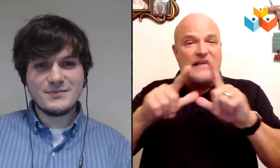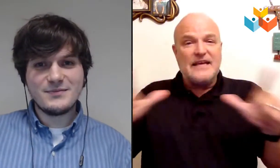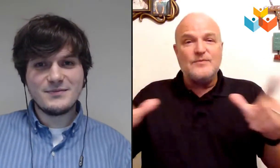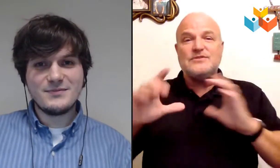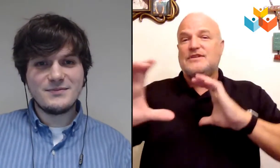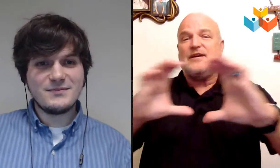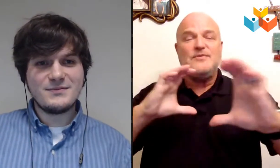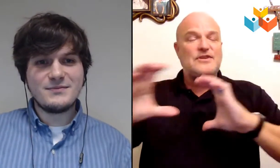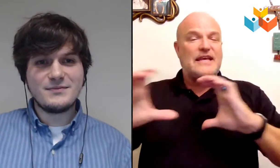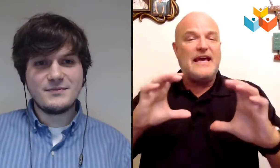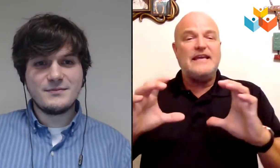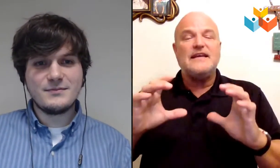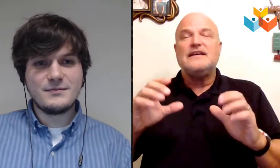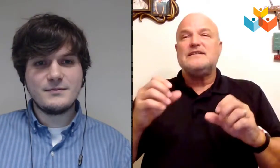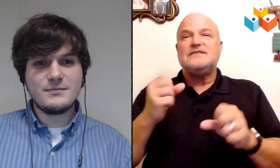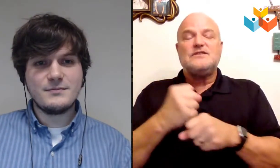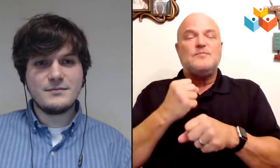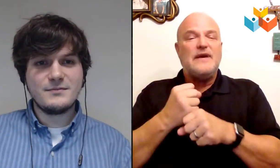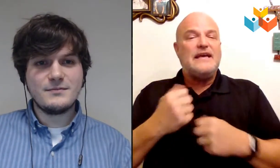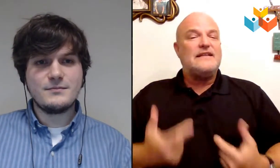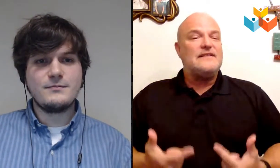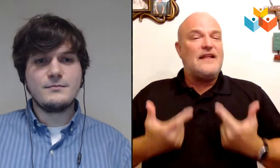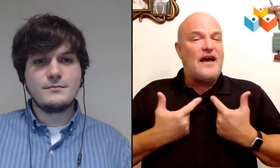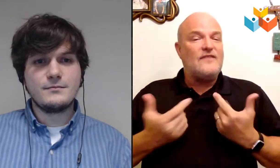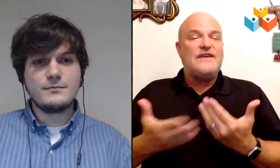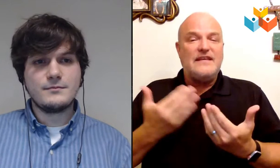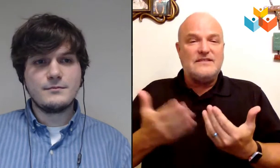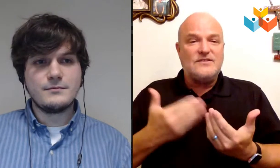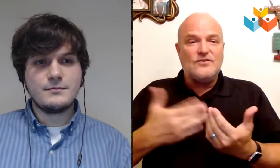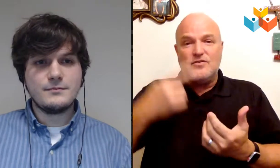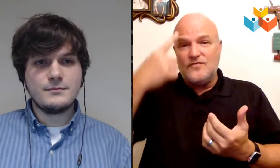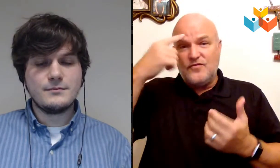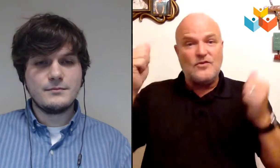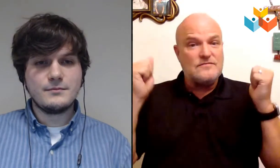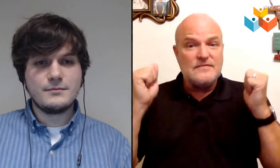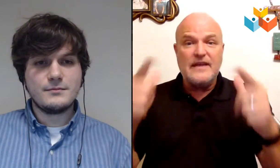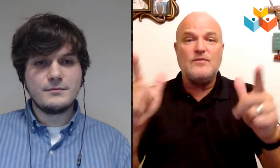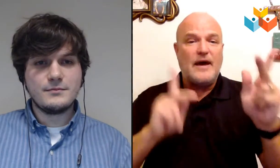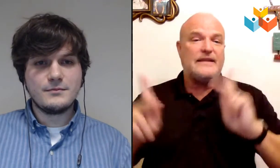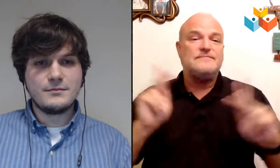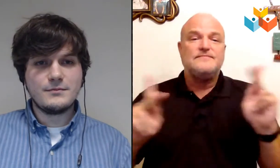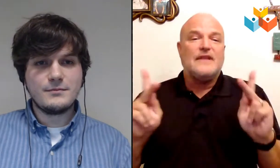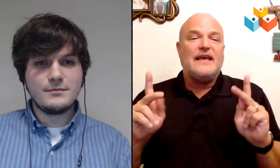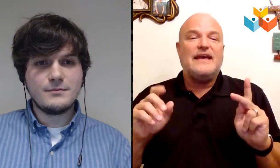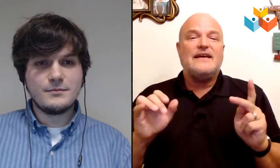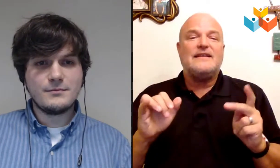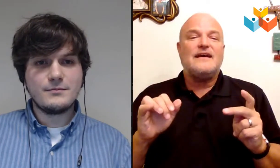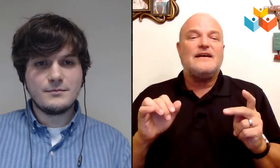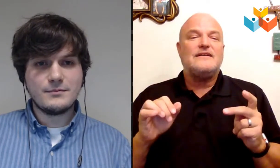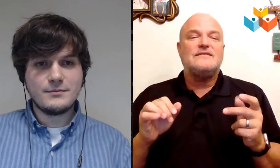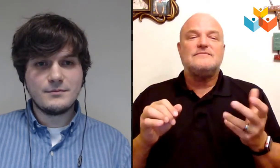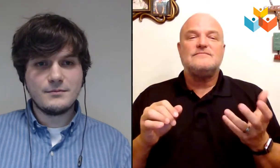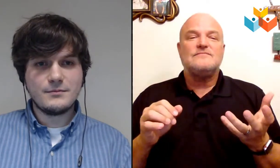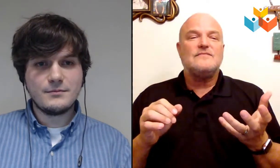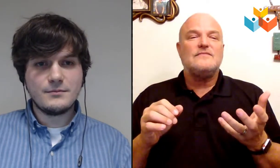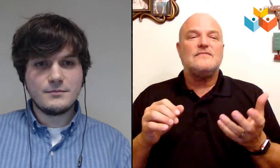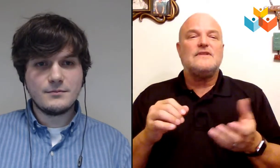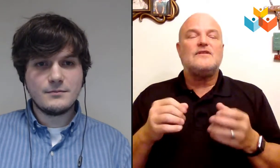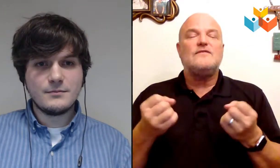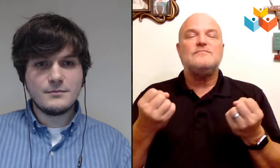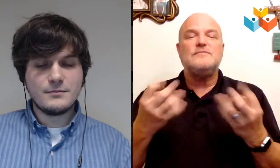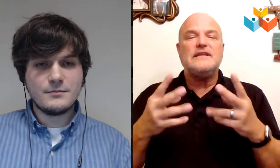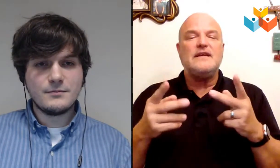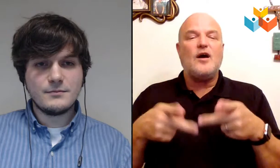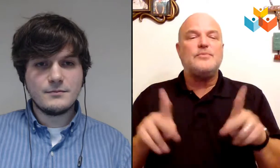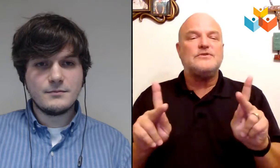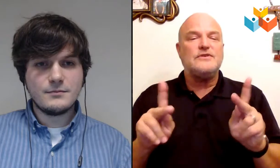learn sign language, to communicate, just to make life easier for everybody. And